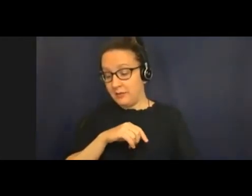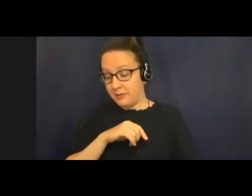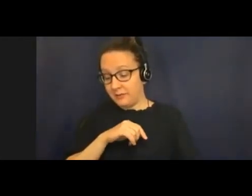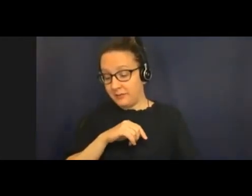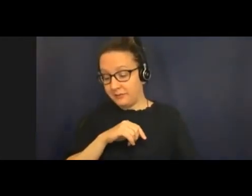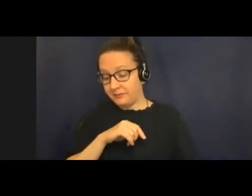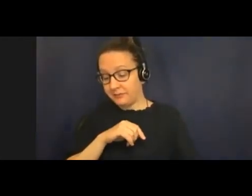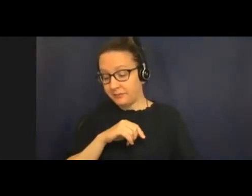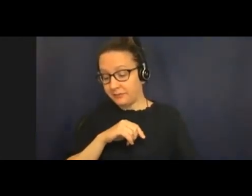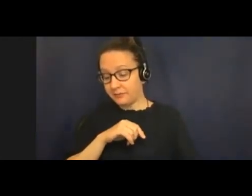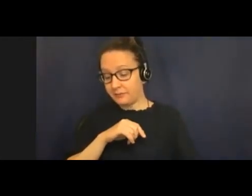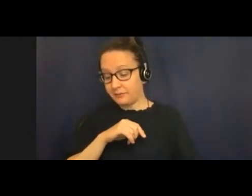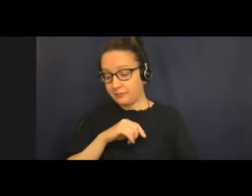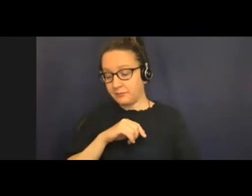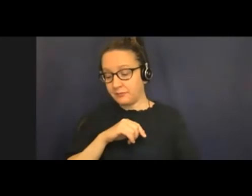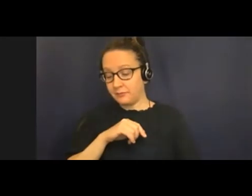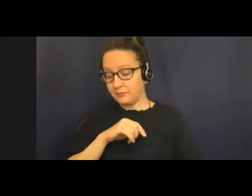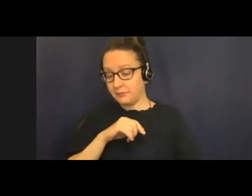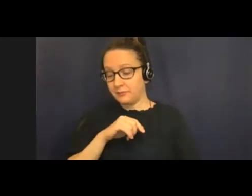up.